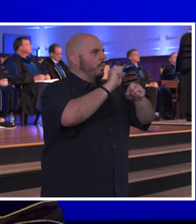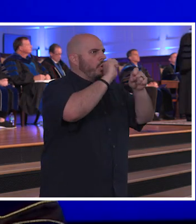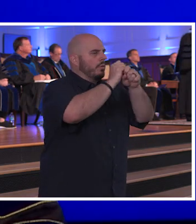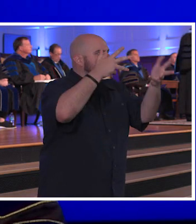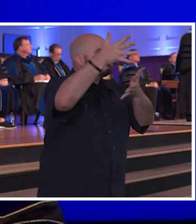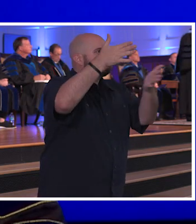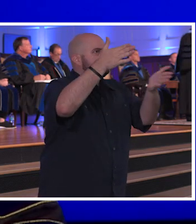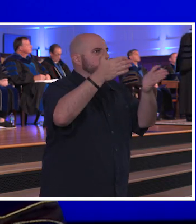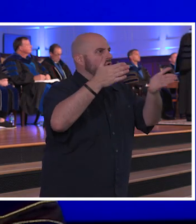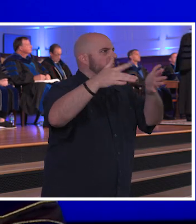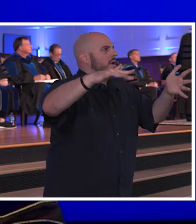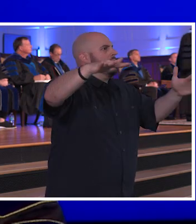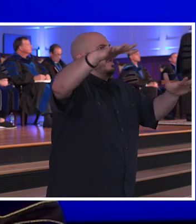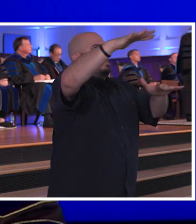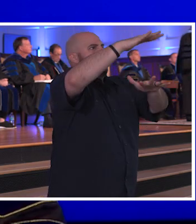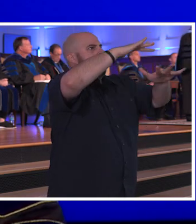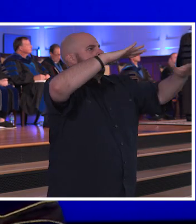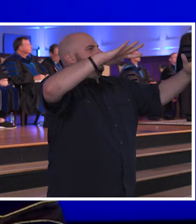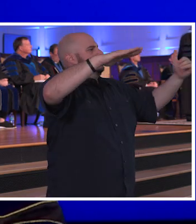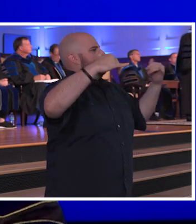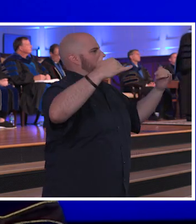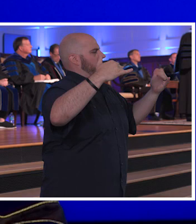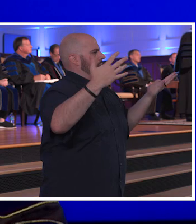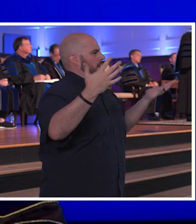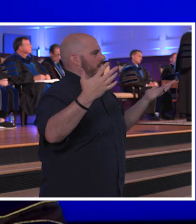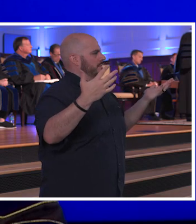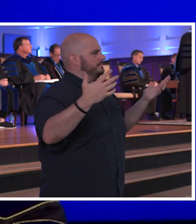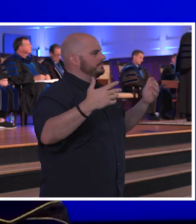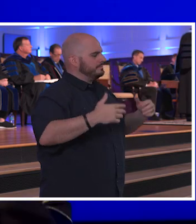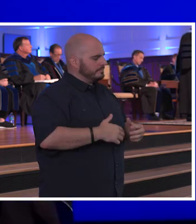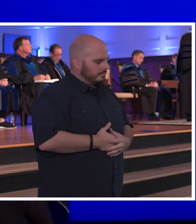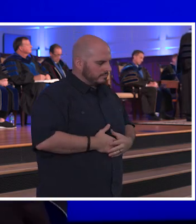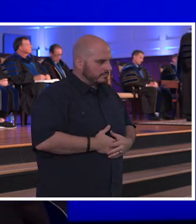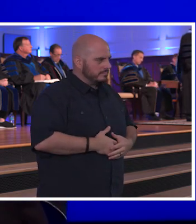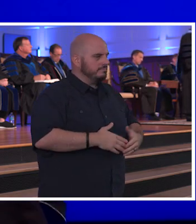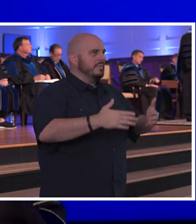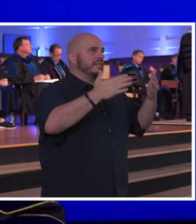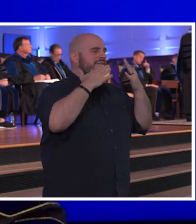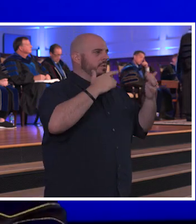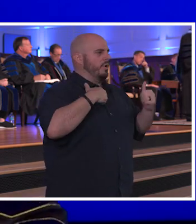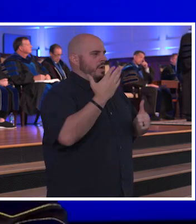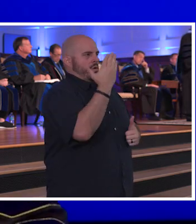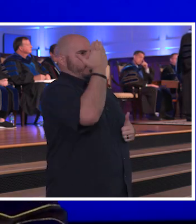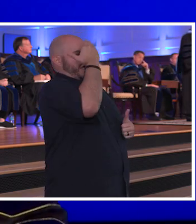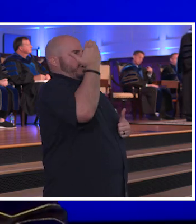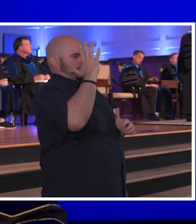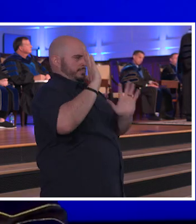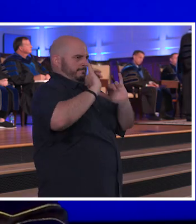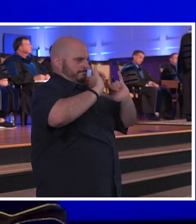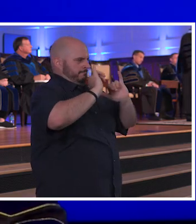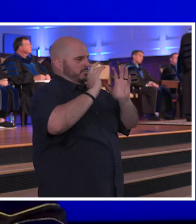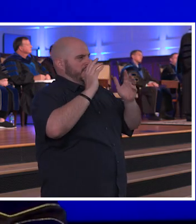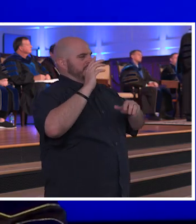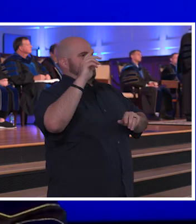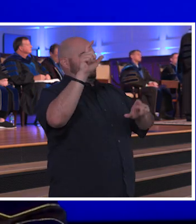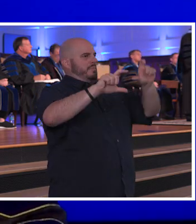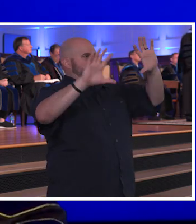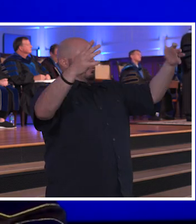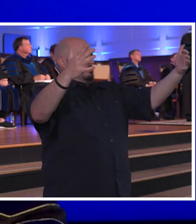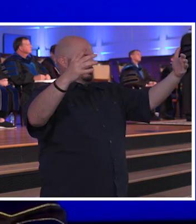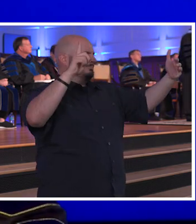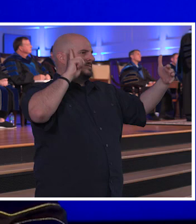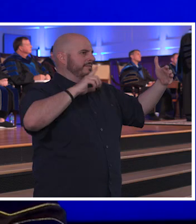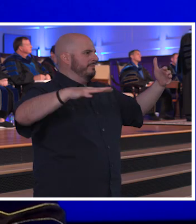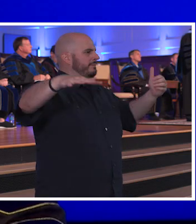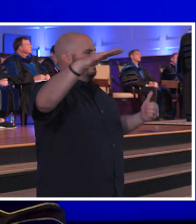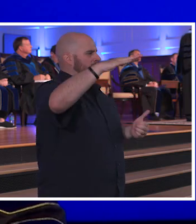now, today. Thankfully, we're at least aware of this people group, and we're aware that they need to be